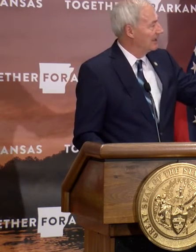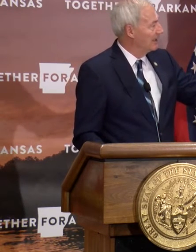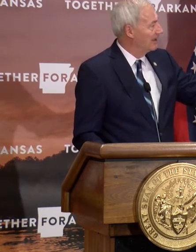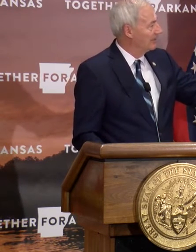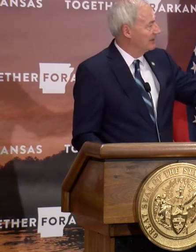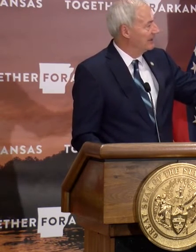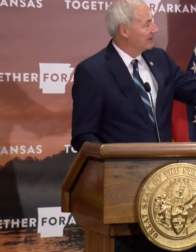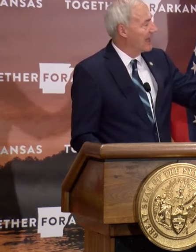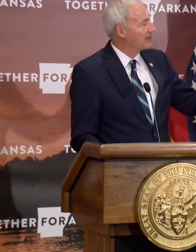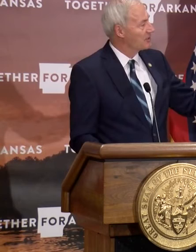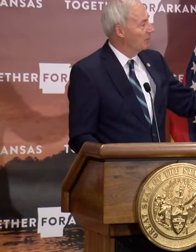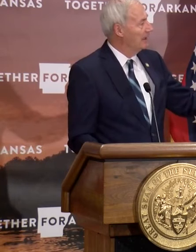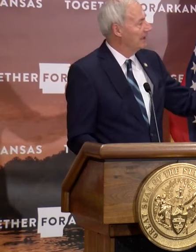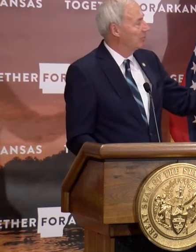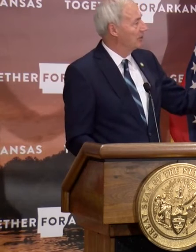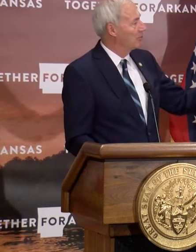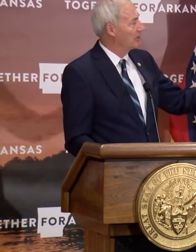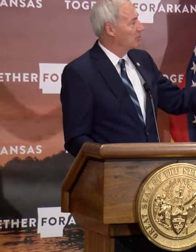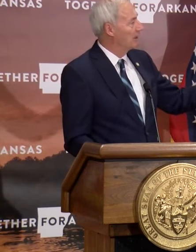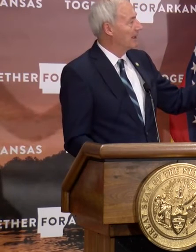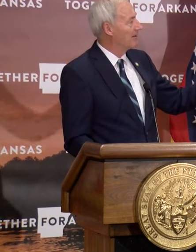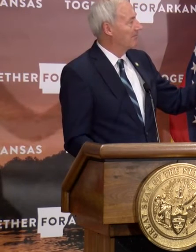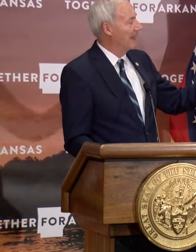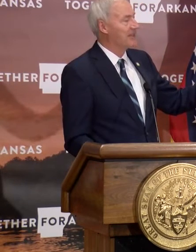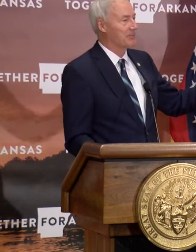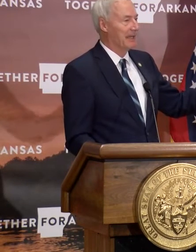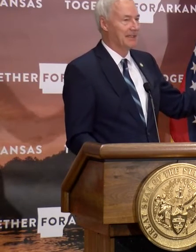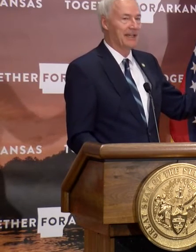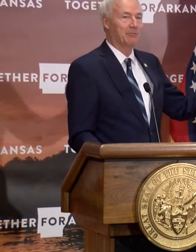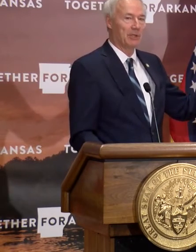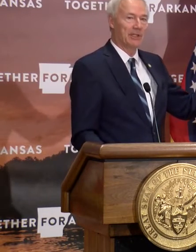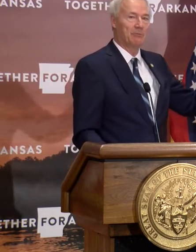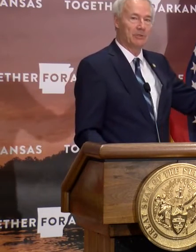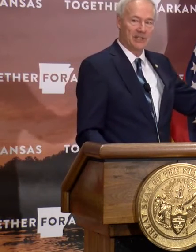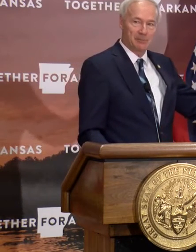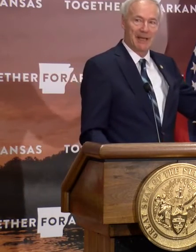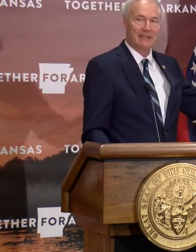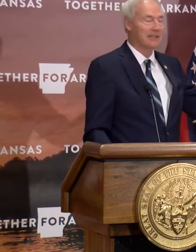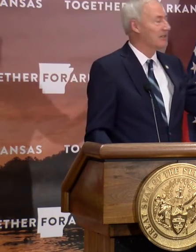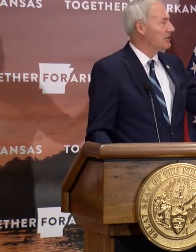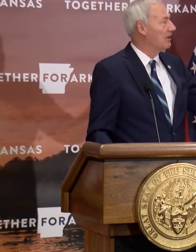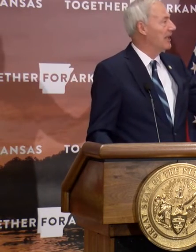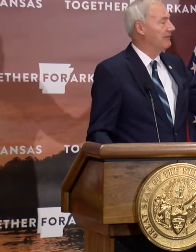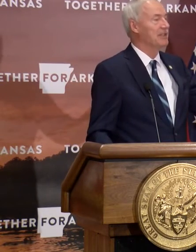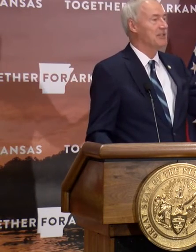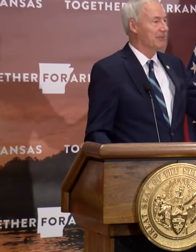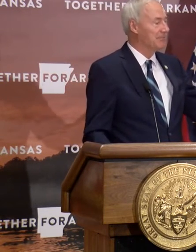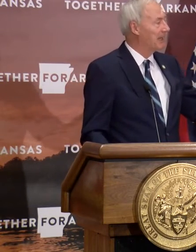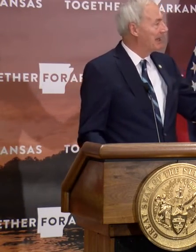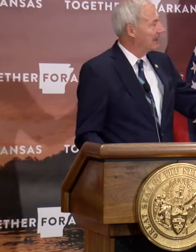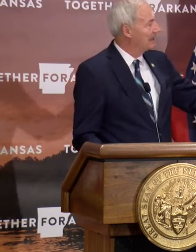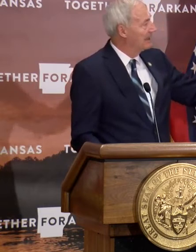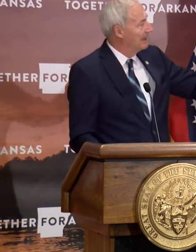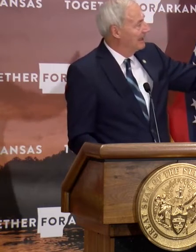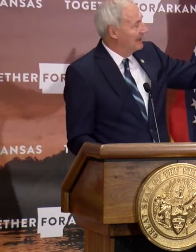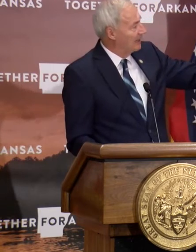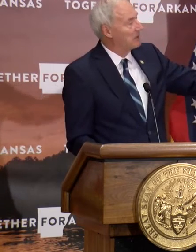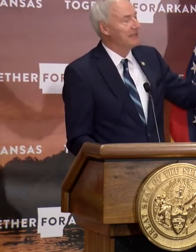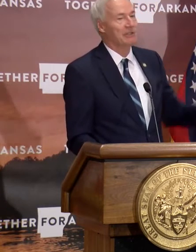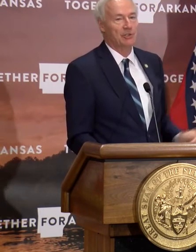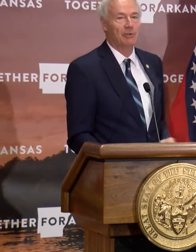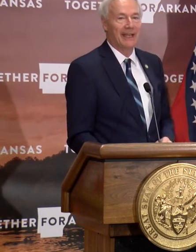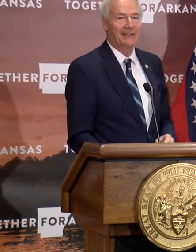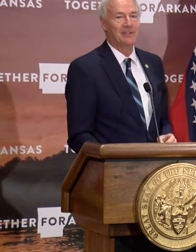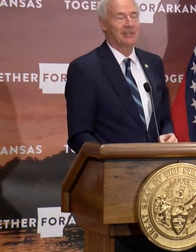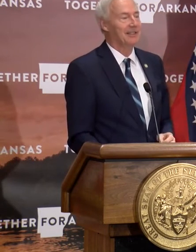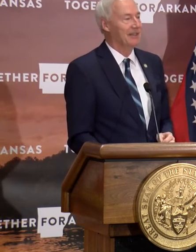see the last week, which was when our mask mandate really was expected to start having some impact, and I